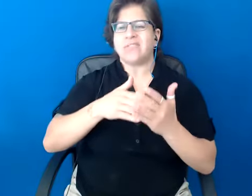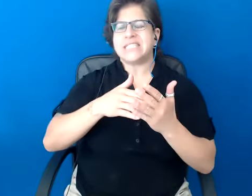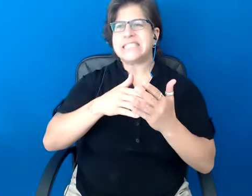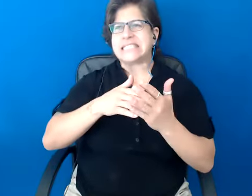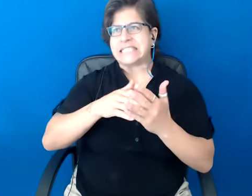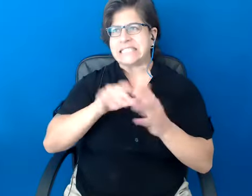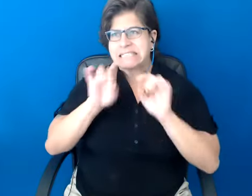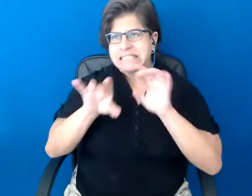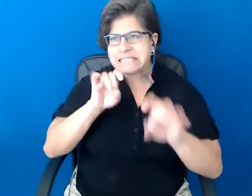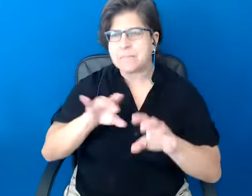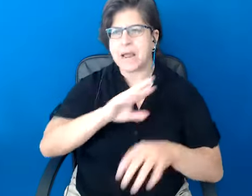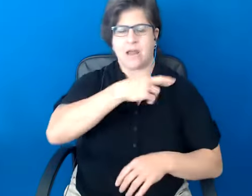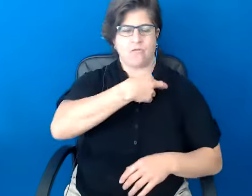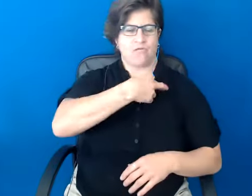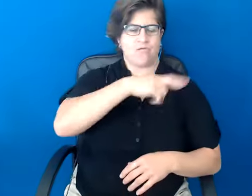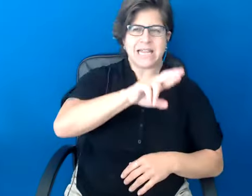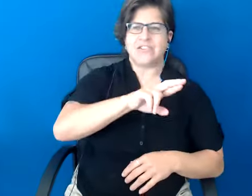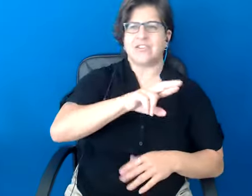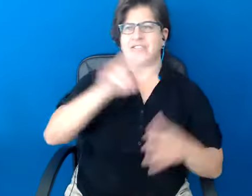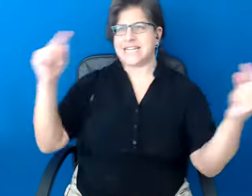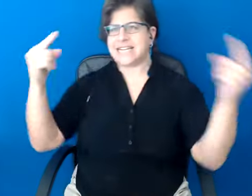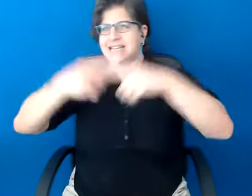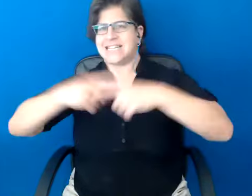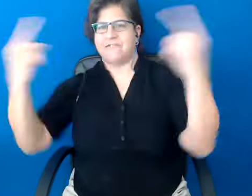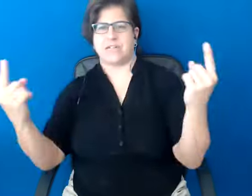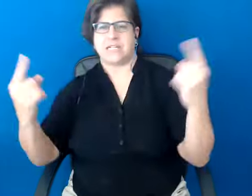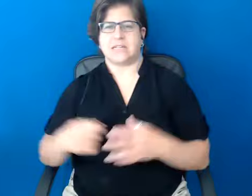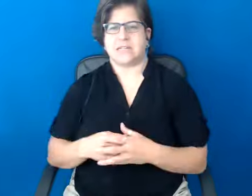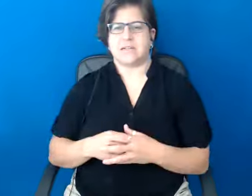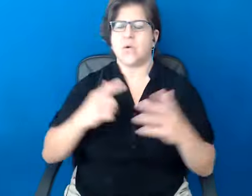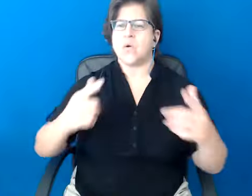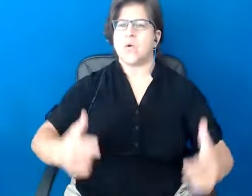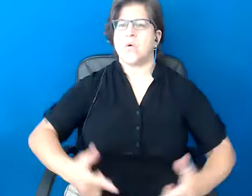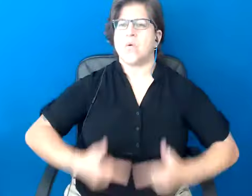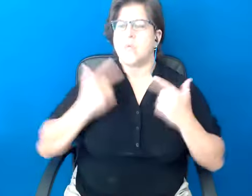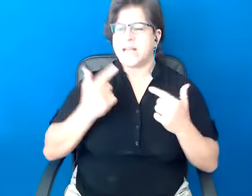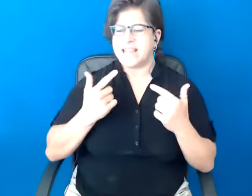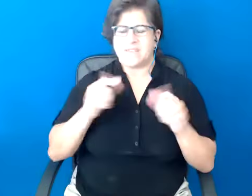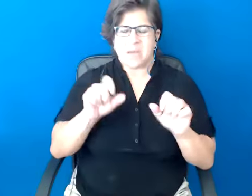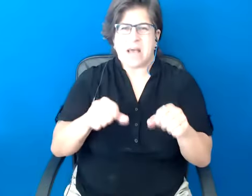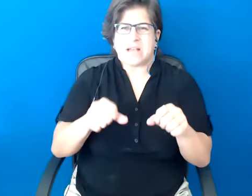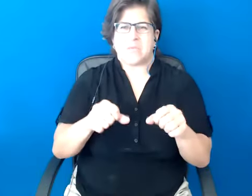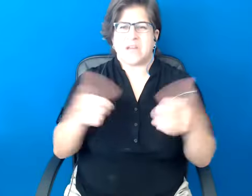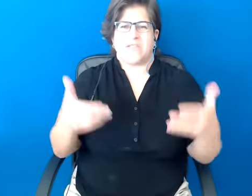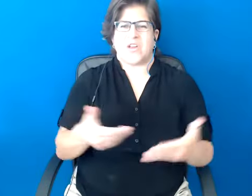economic wars, often spurred by religious and racial differences. We live in the